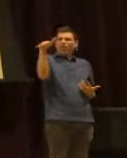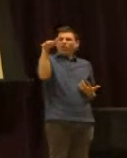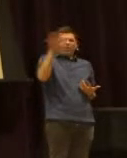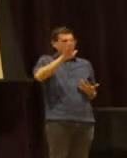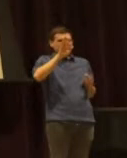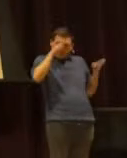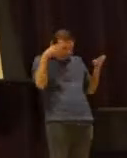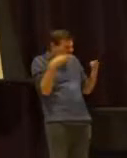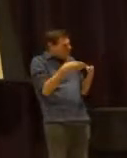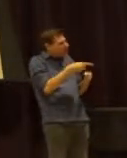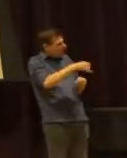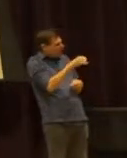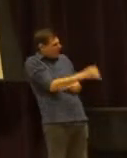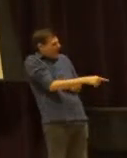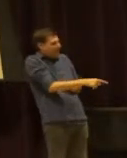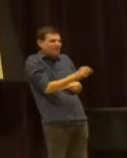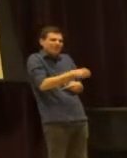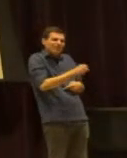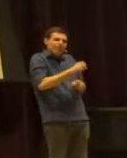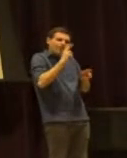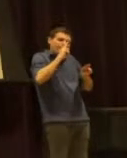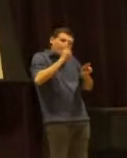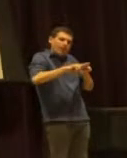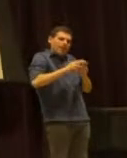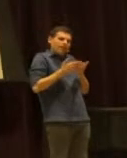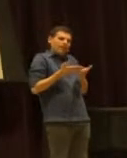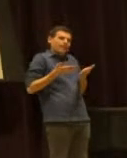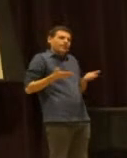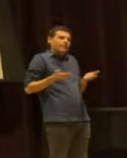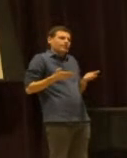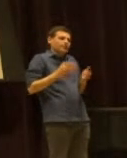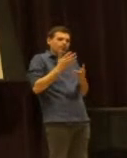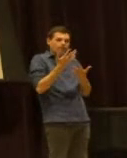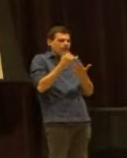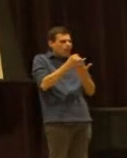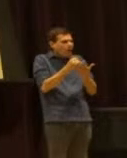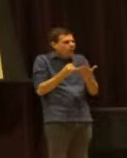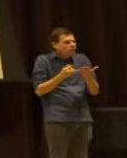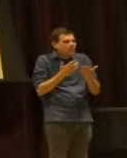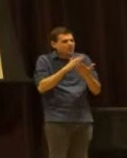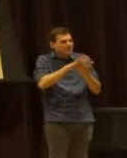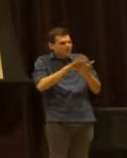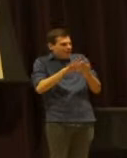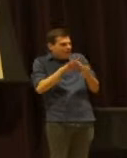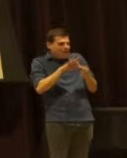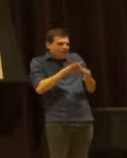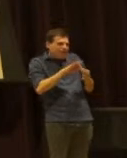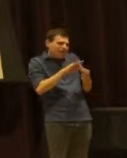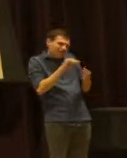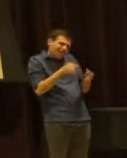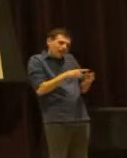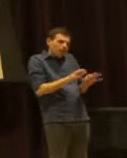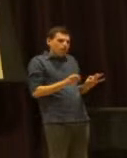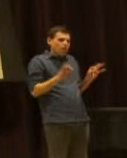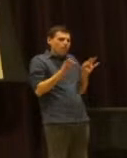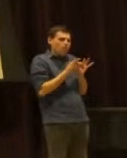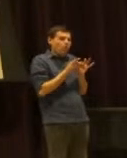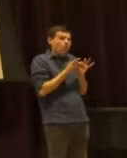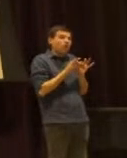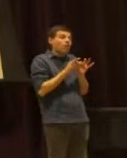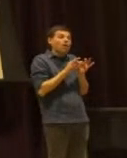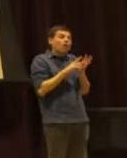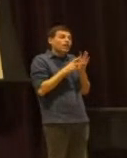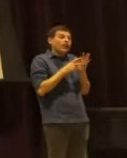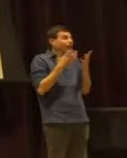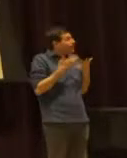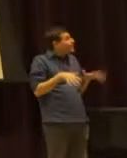to have them focus on more of the fun things, the artful aspects of this, and